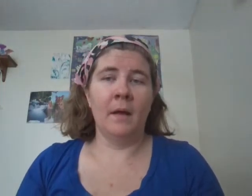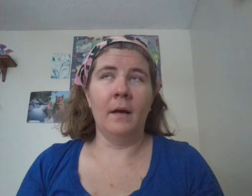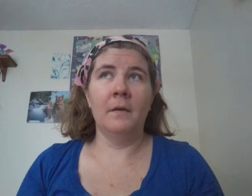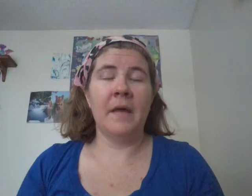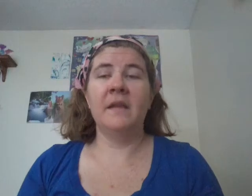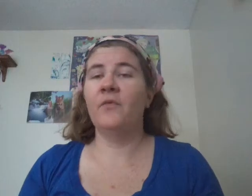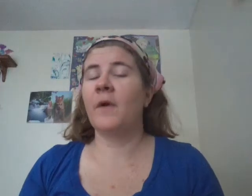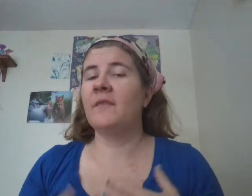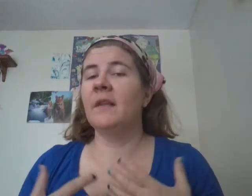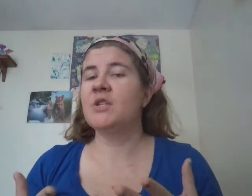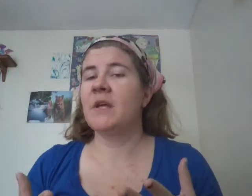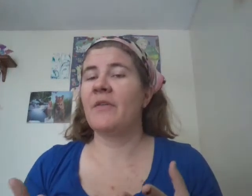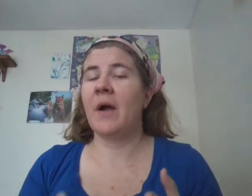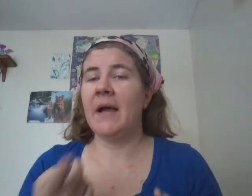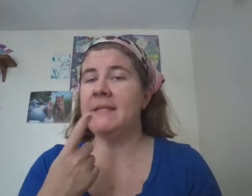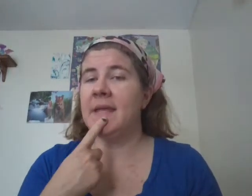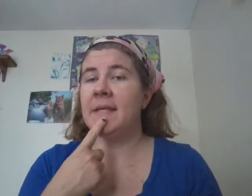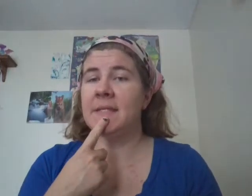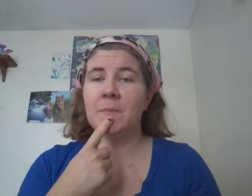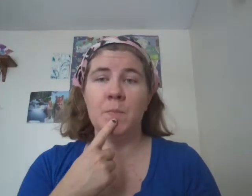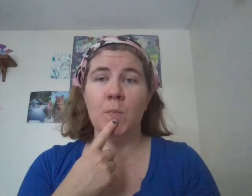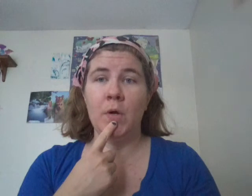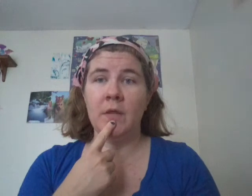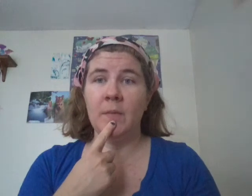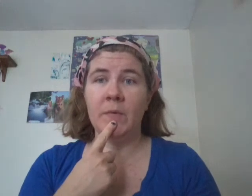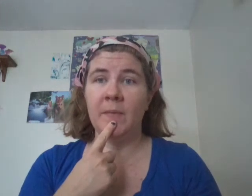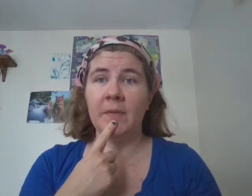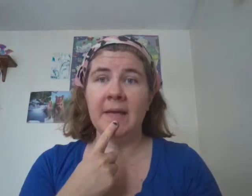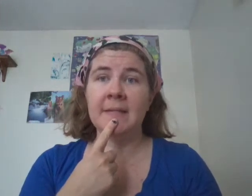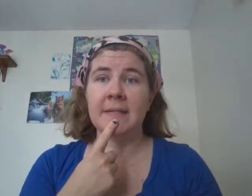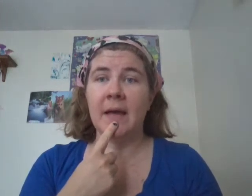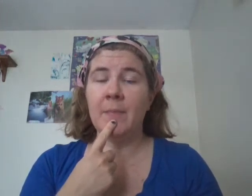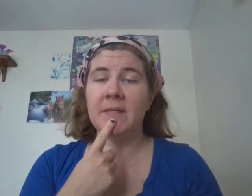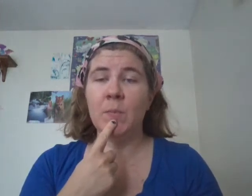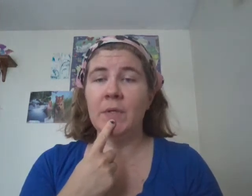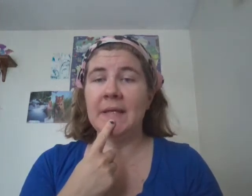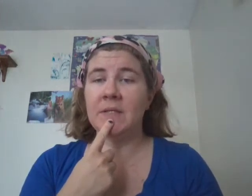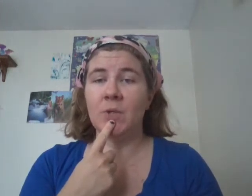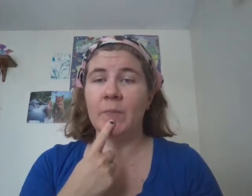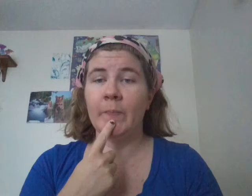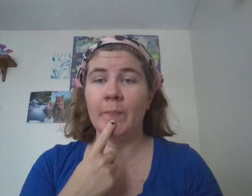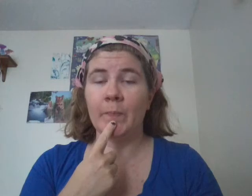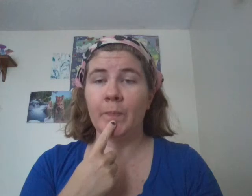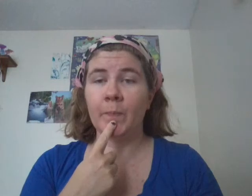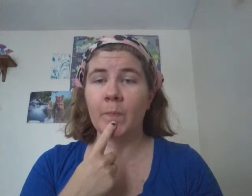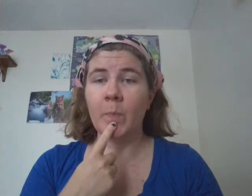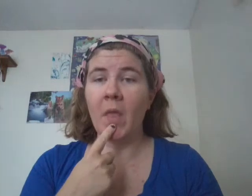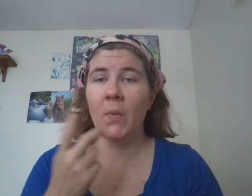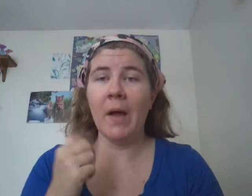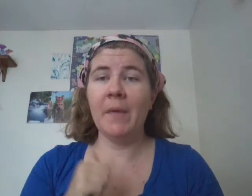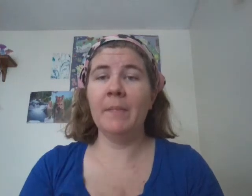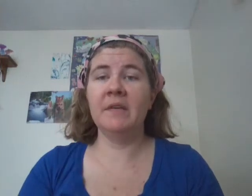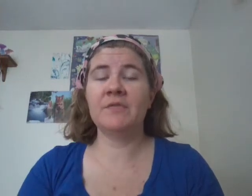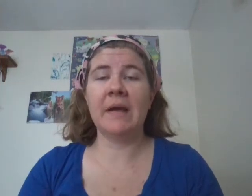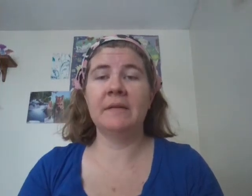Um, and if we're having lunch together, I taste more than most people taste. I am a super taster. So, I may be distracted